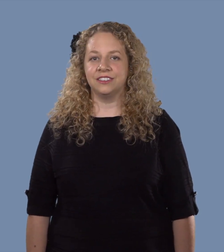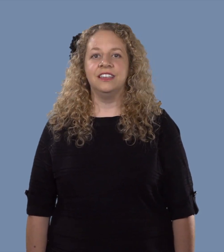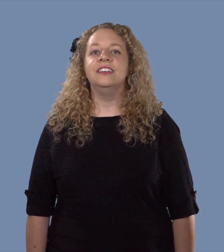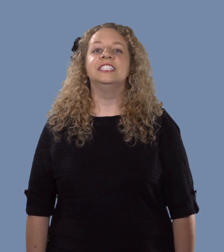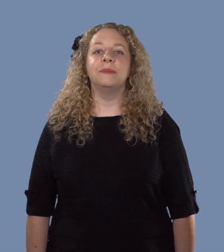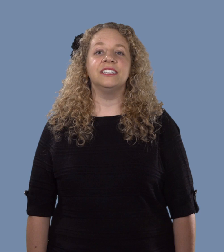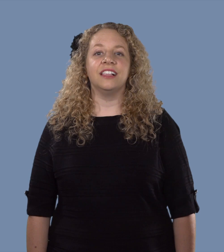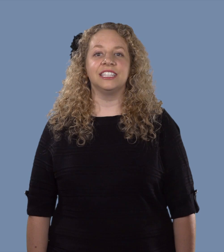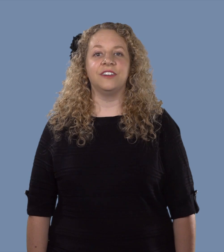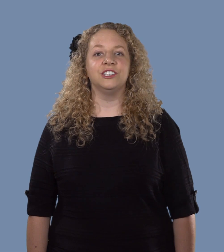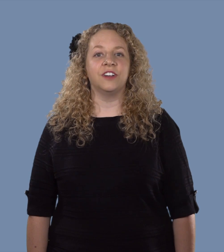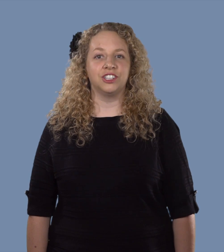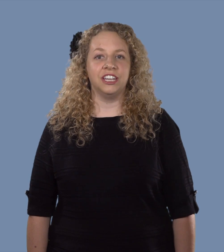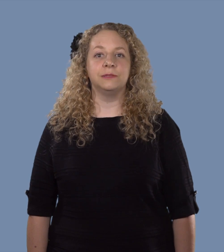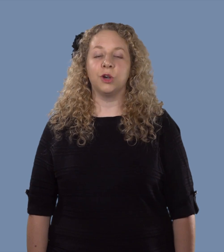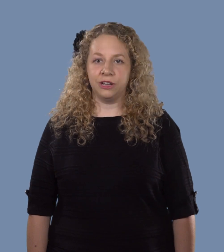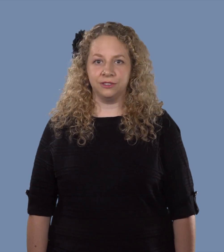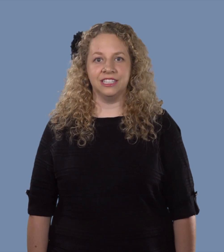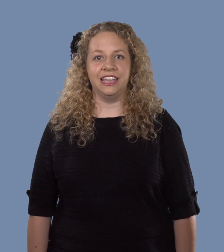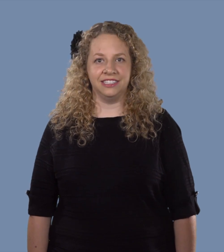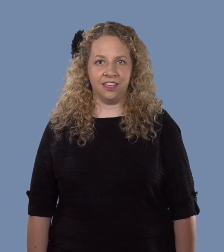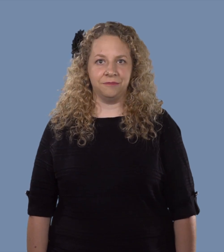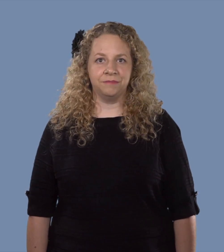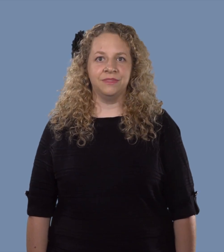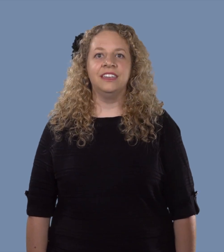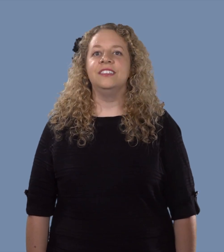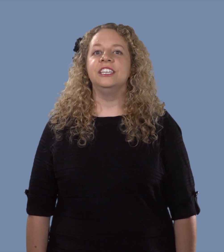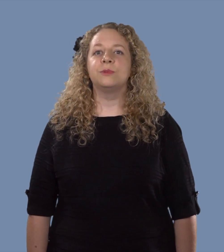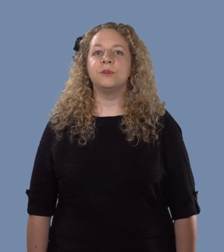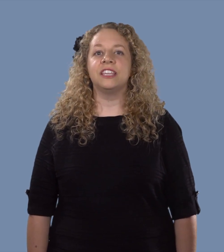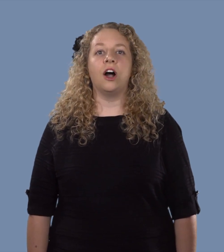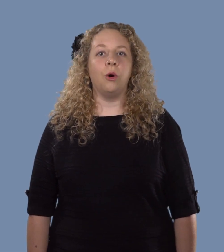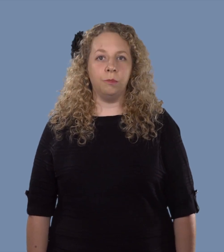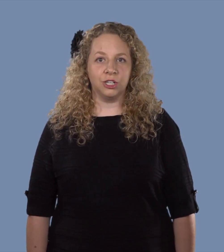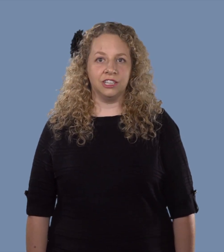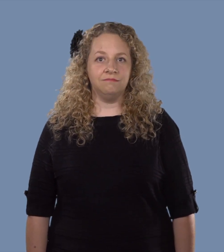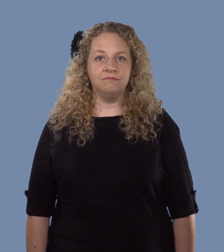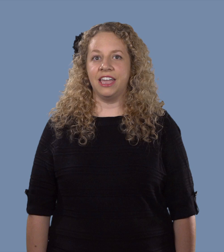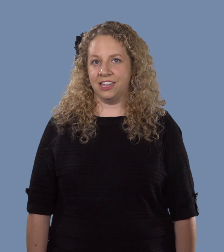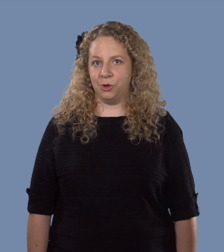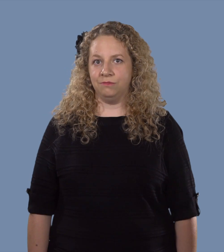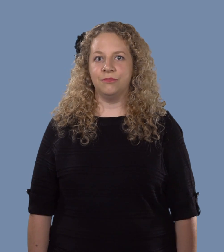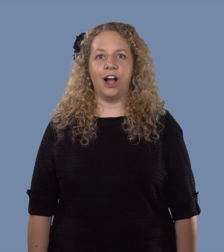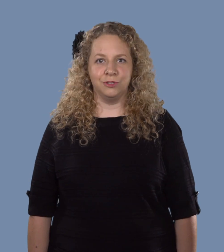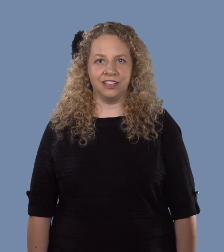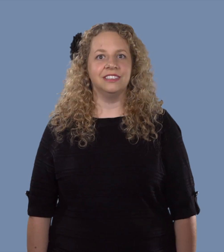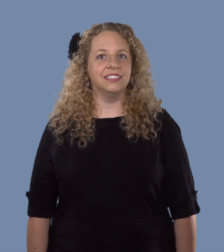person, animal, object, etc. Classifier 1 could represent a person or an upright animal. You could also